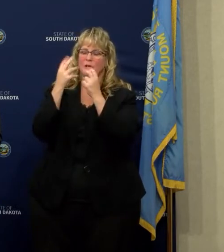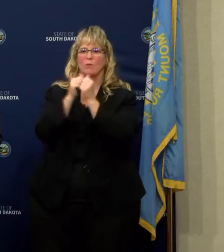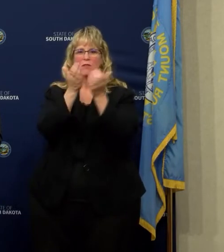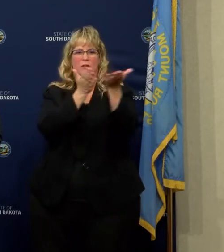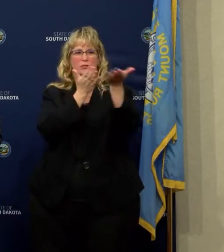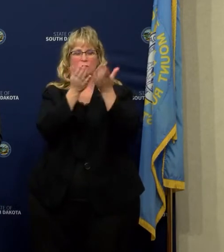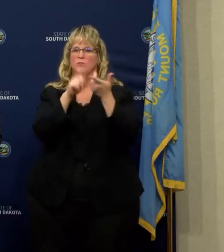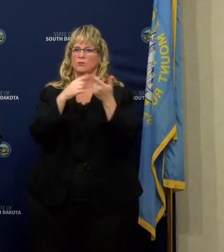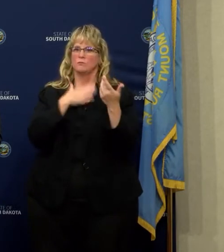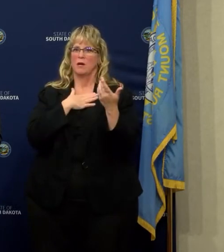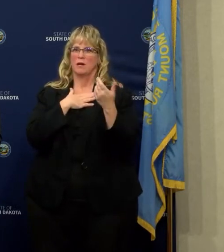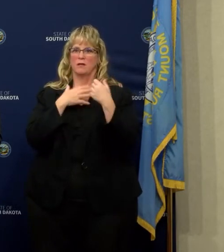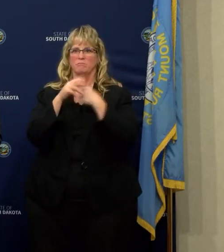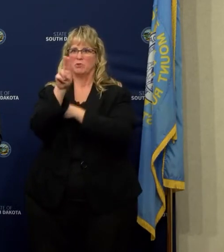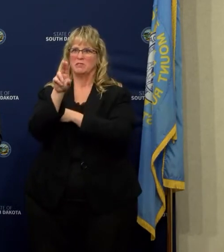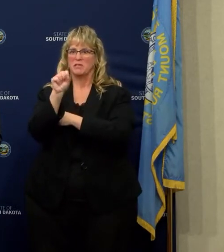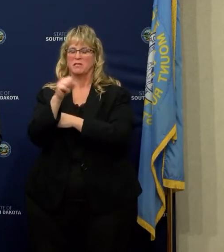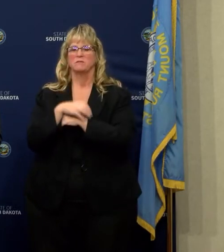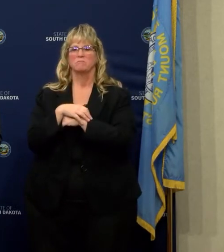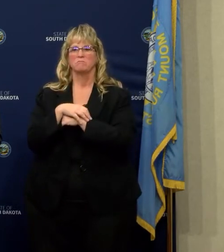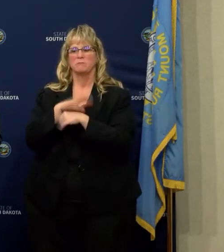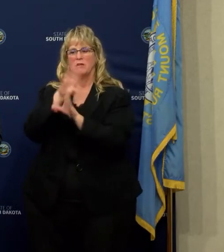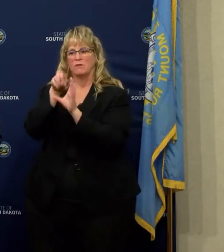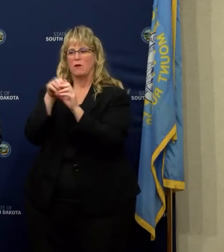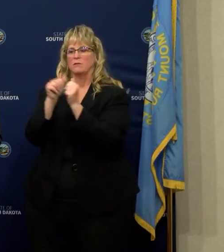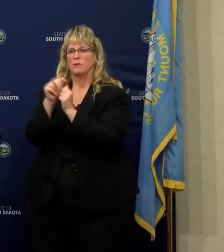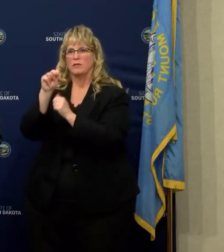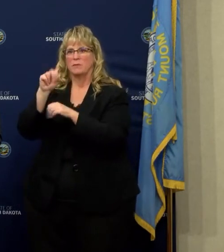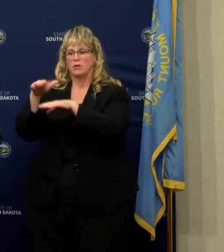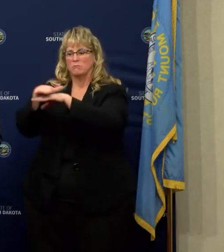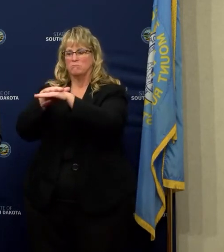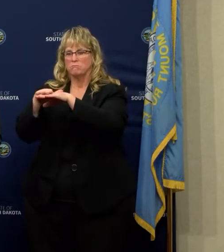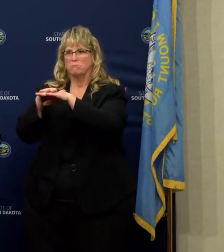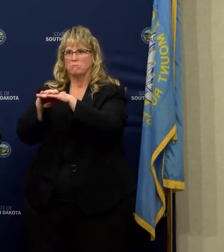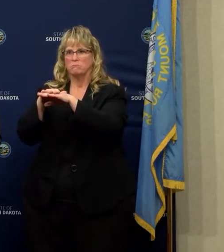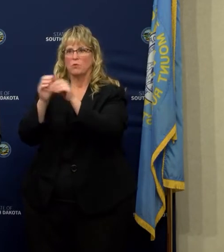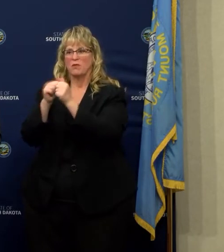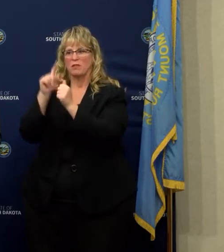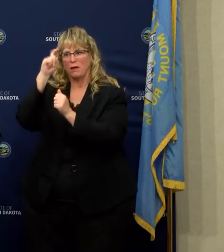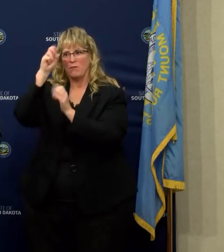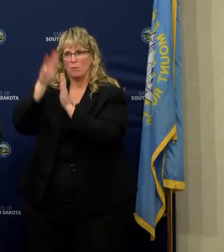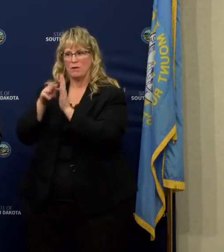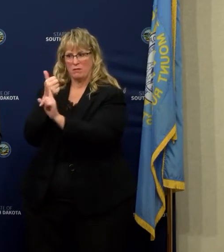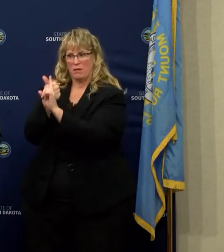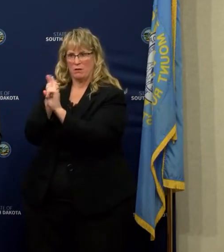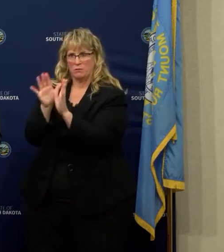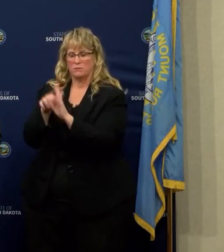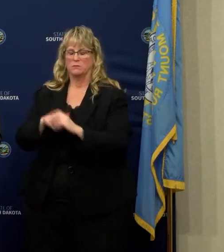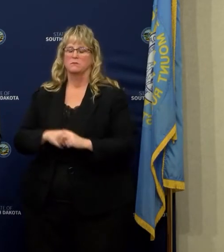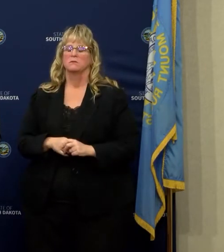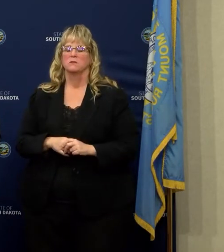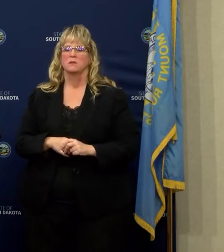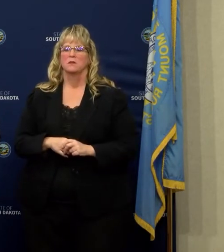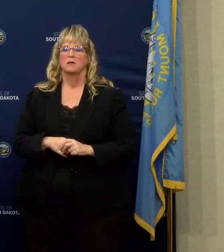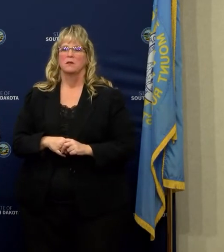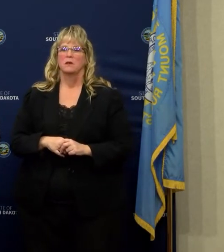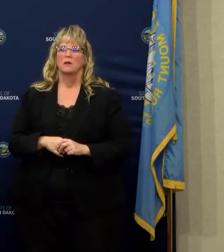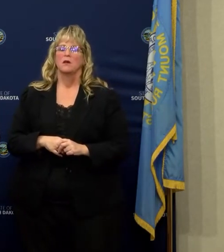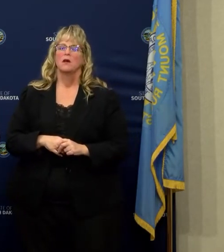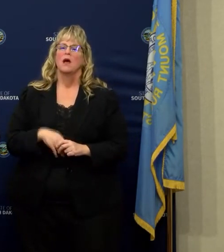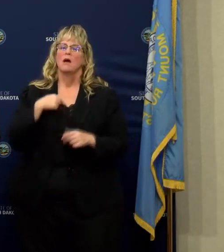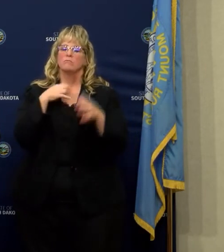to my country and to get into tribal public service, and that's why I got into tribal government. I want to share a little bit about the work we've been